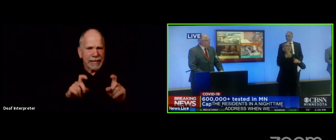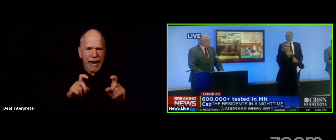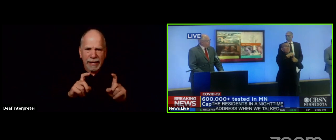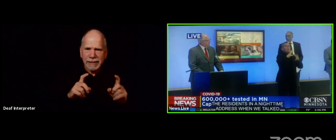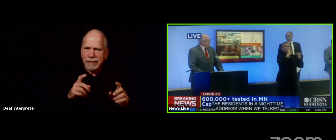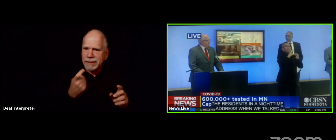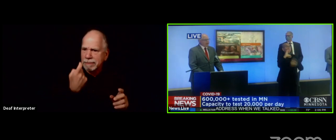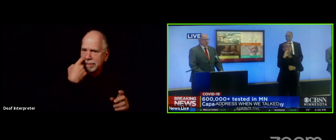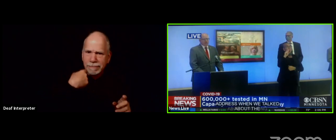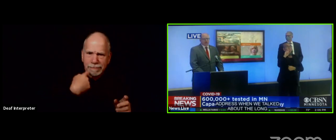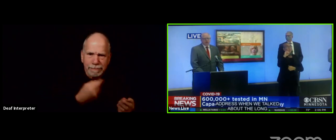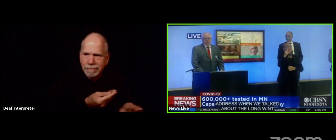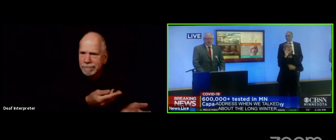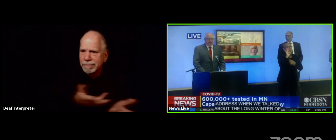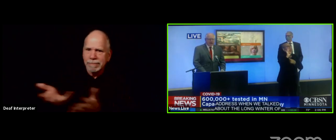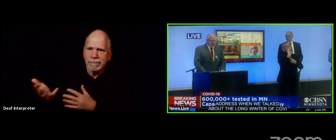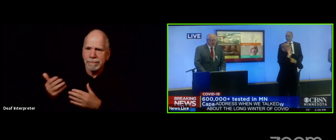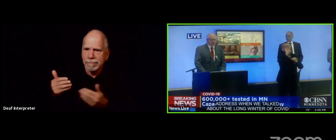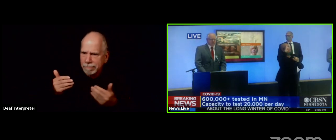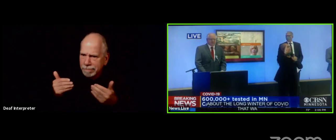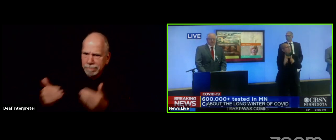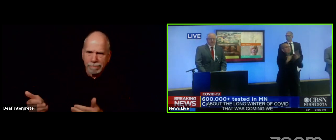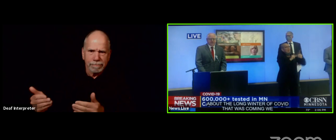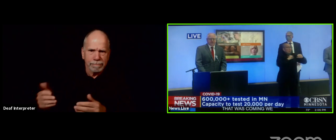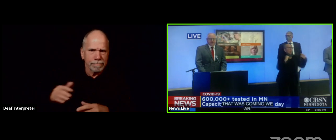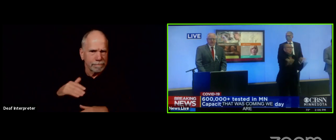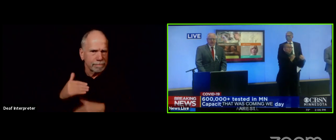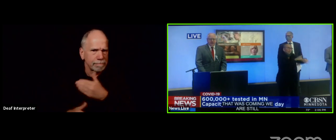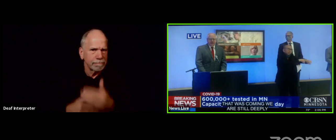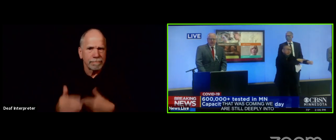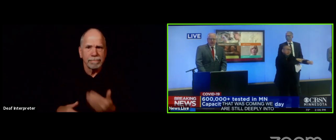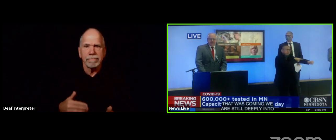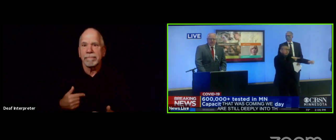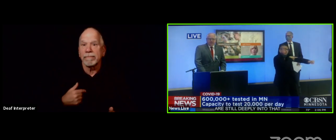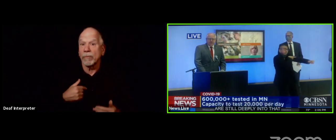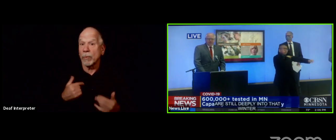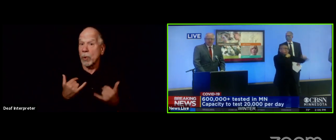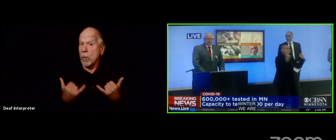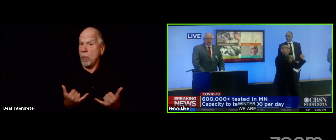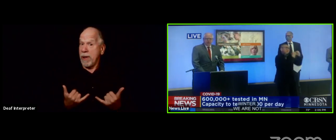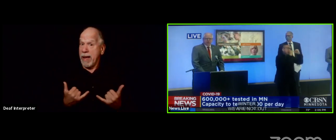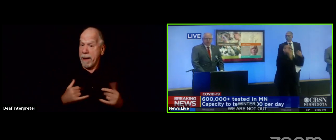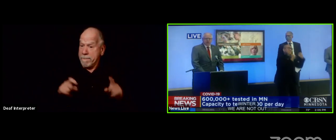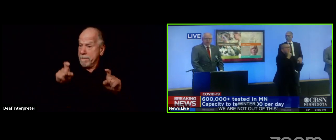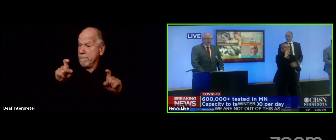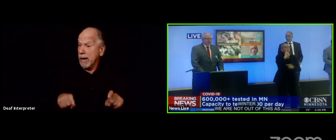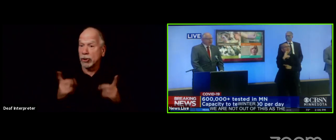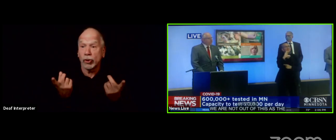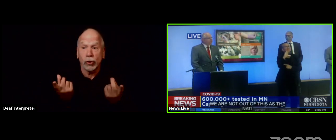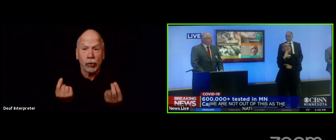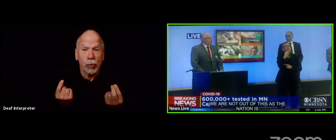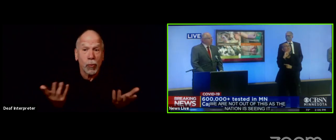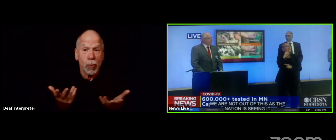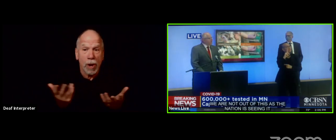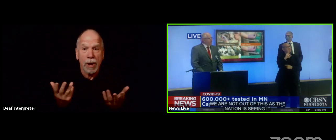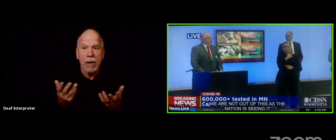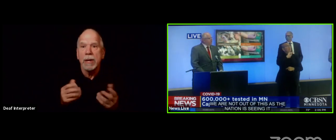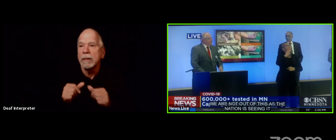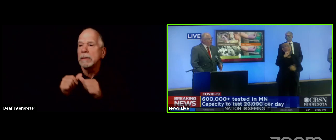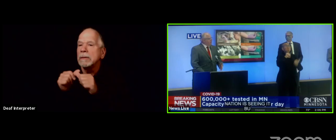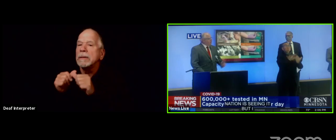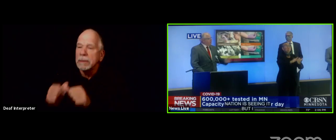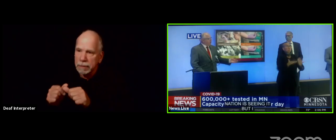still deeply into that winter. We are not out of this as the nation is seeing it, but I think Minnesota's approach to this gives us a better